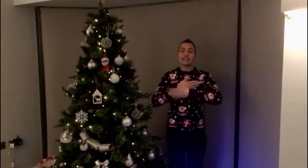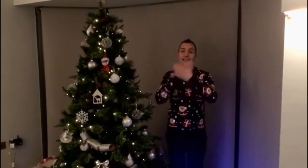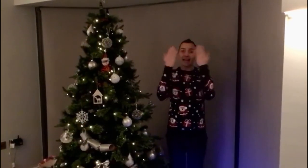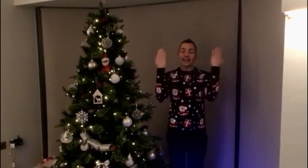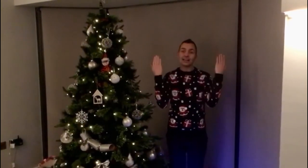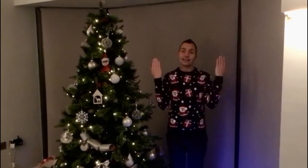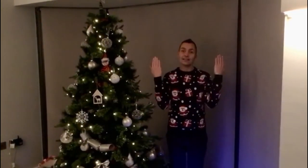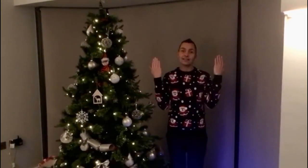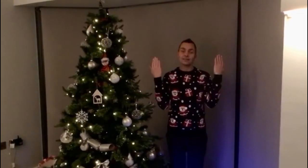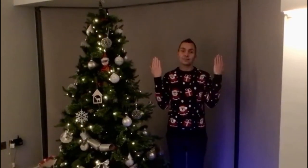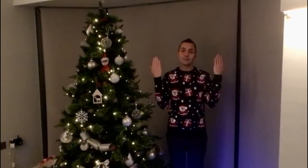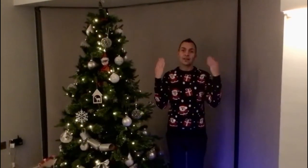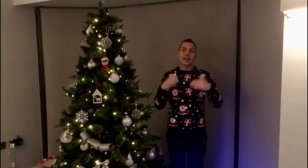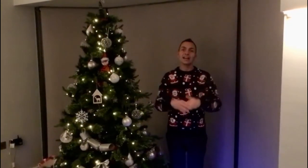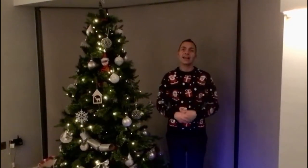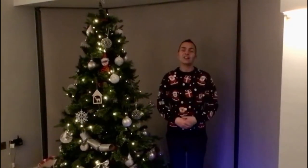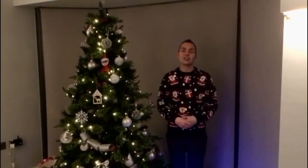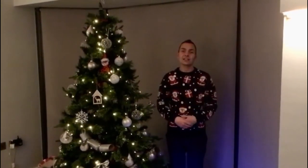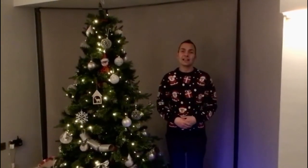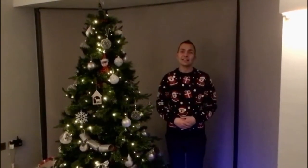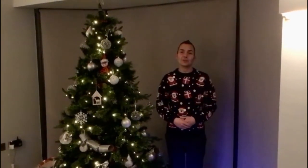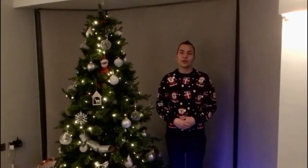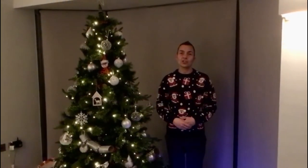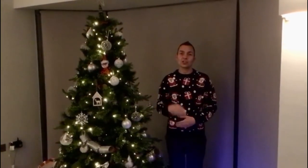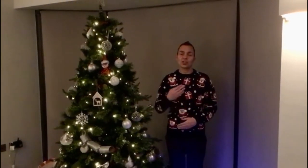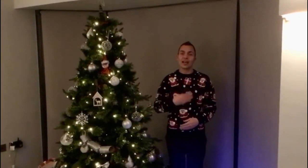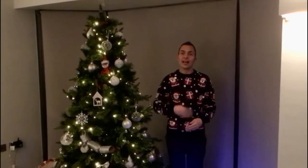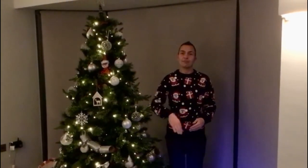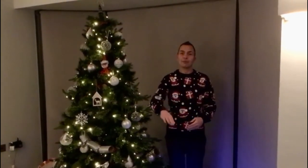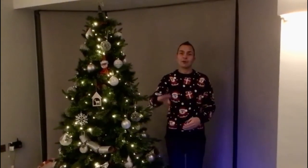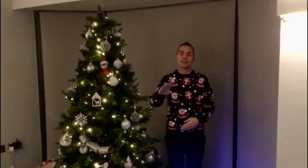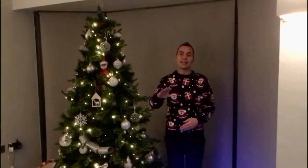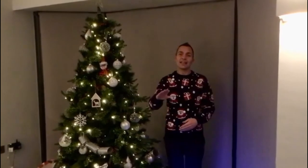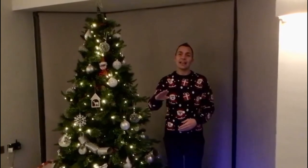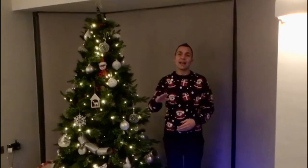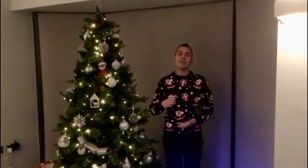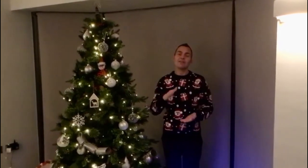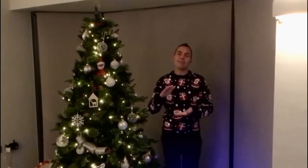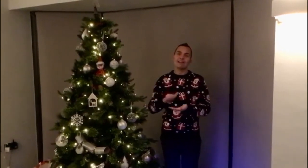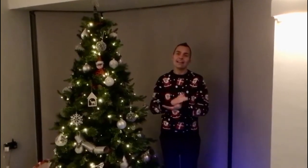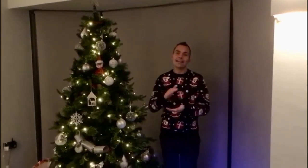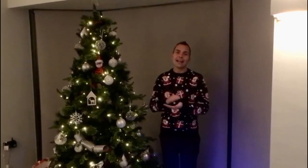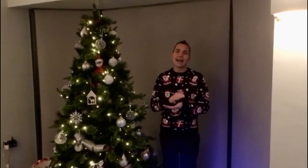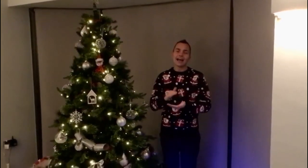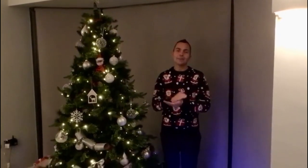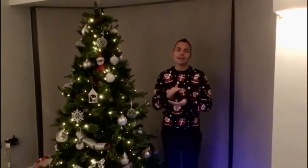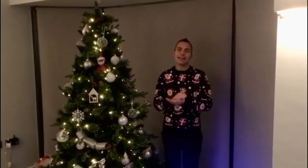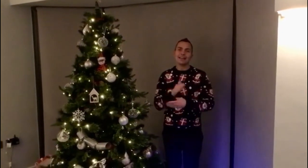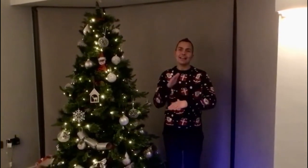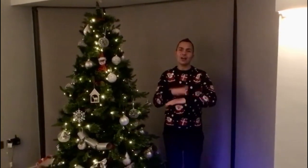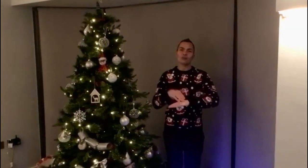Day and I'd just like to wish everybody a very happy